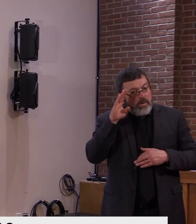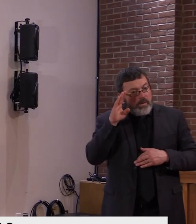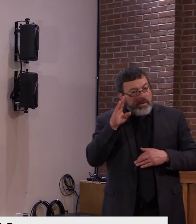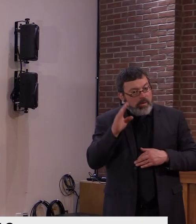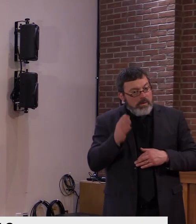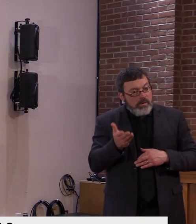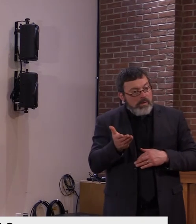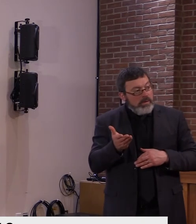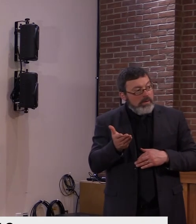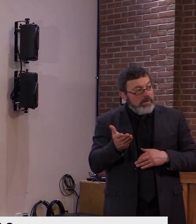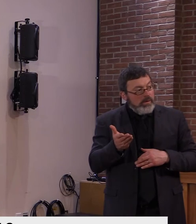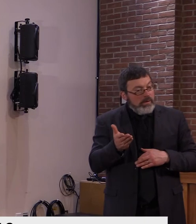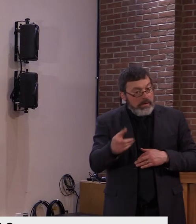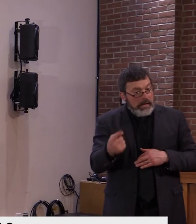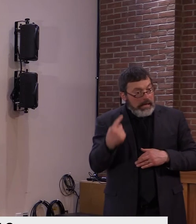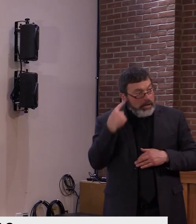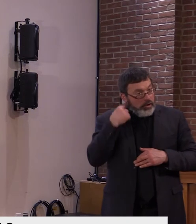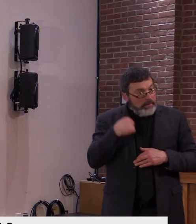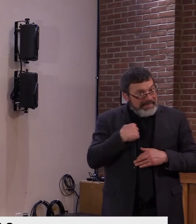Can you hear me? We can.